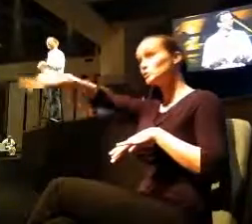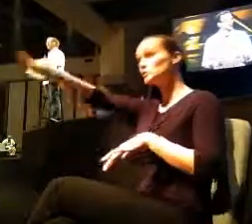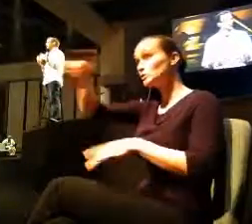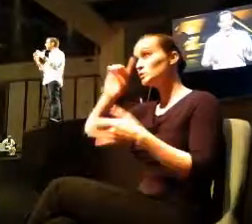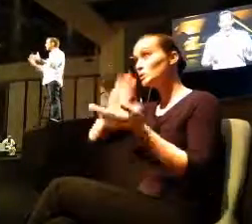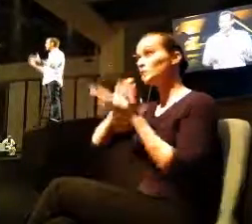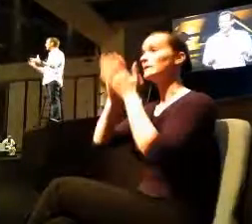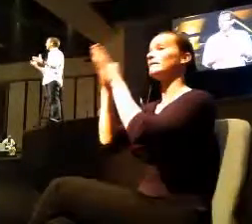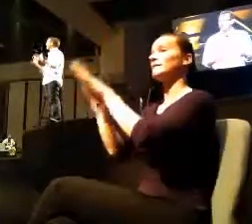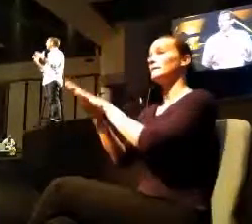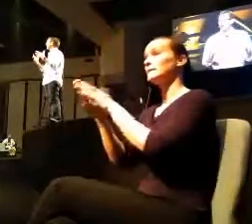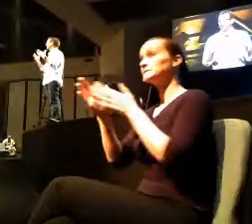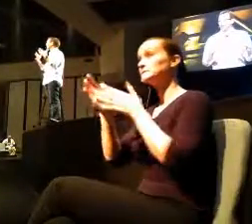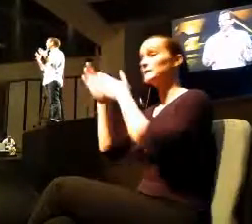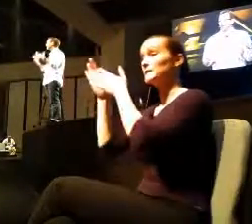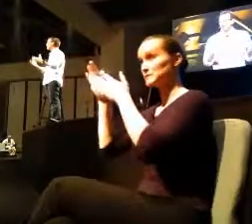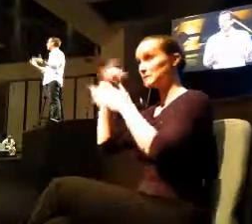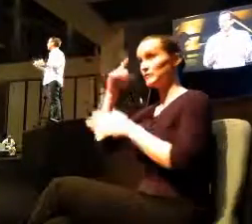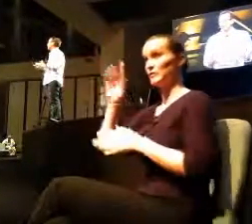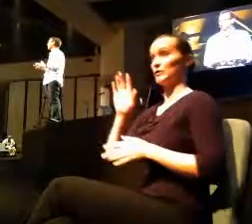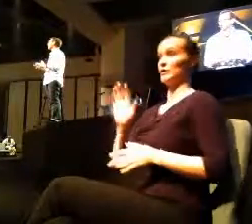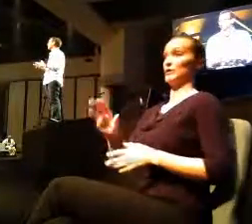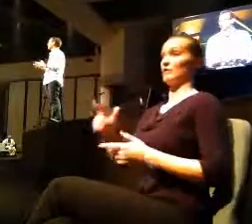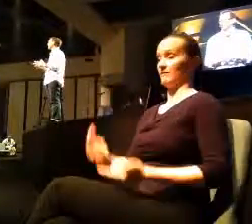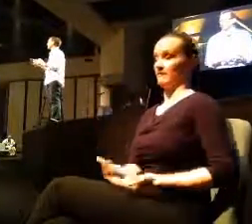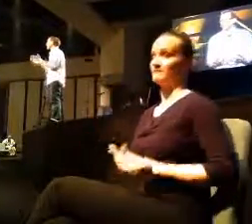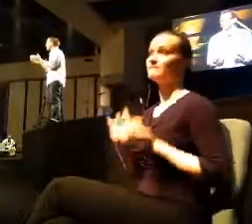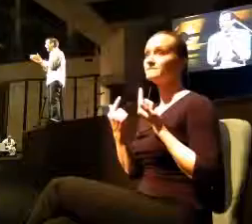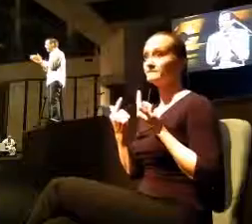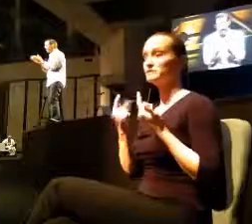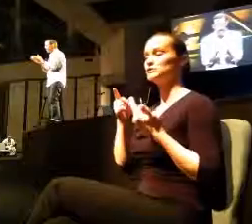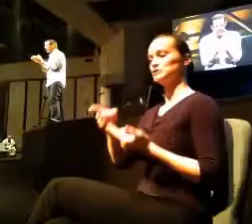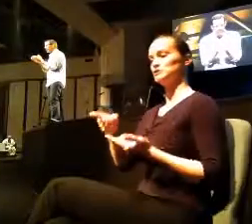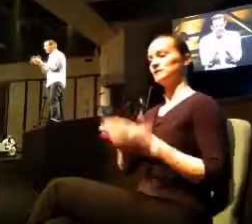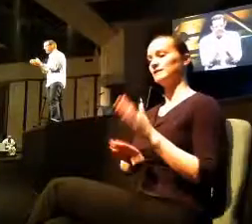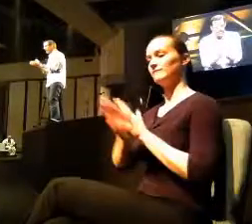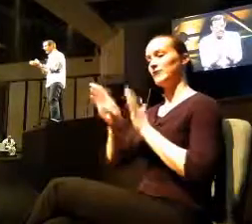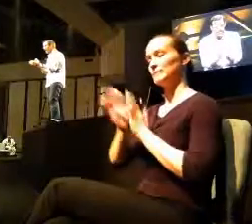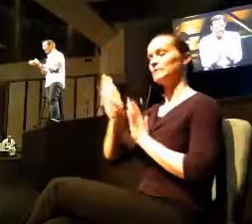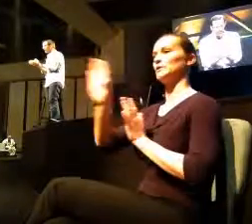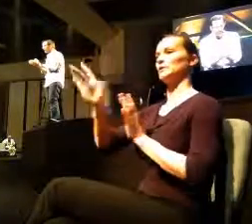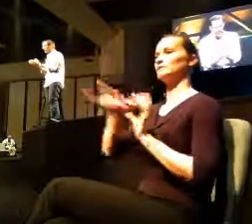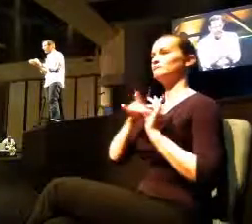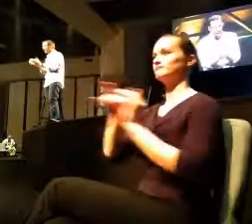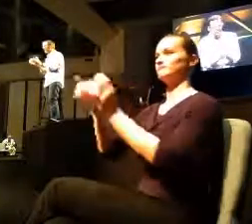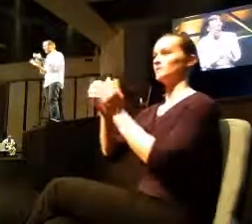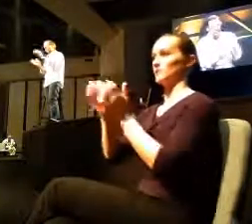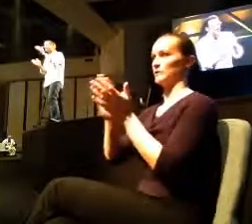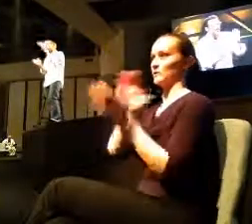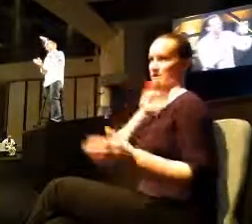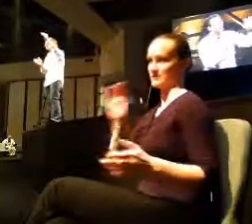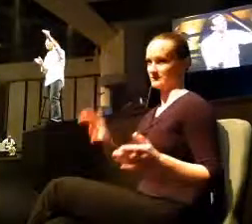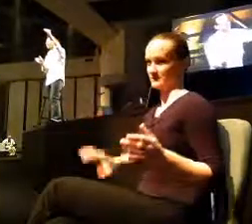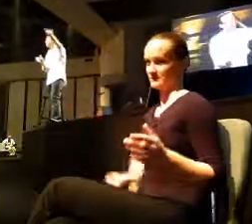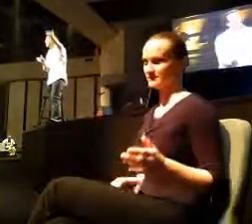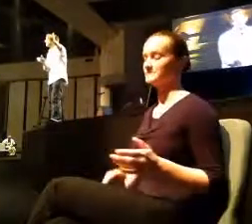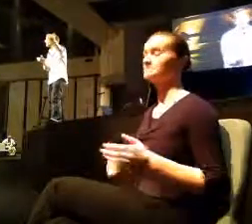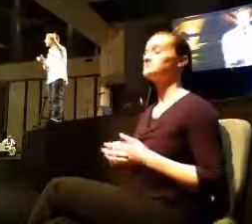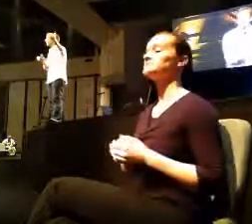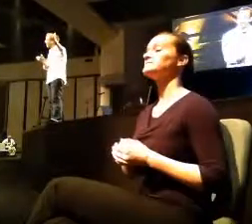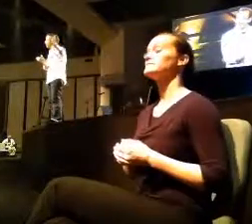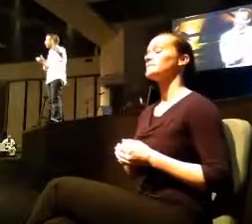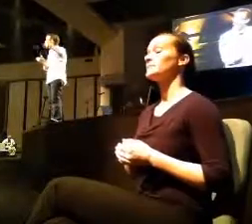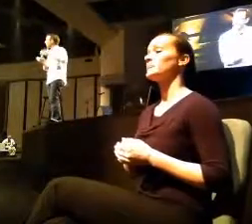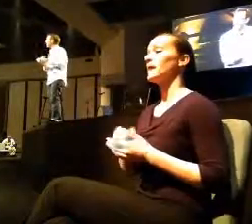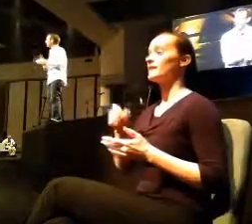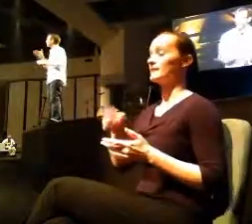her life, where she came into that very unique relationship with Christ. She became a part of that movement and then reached out and did